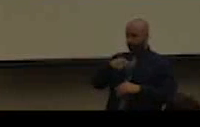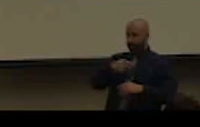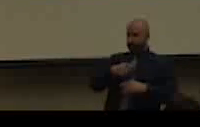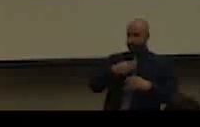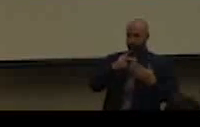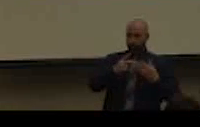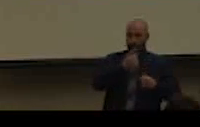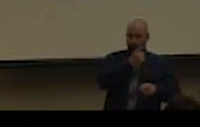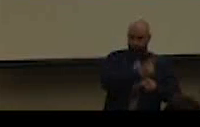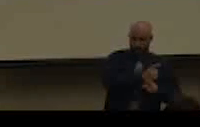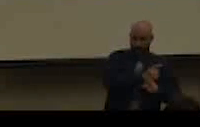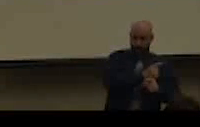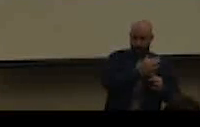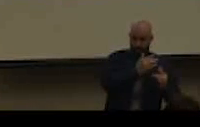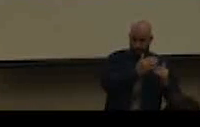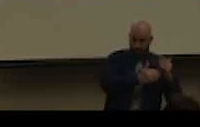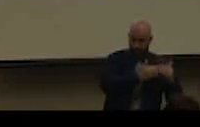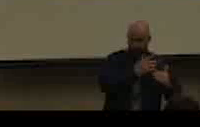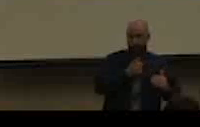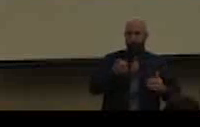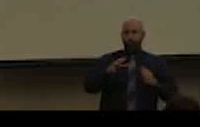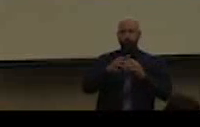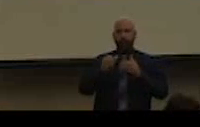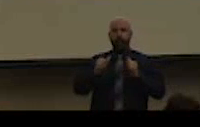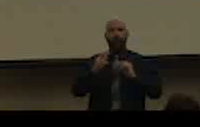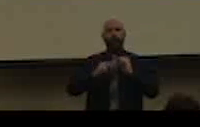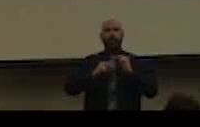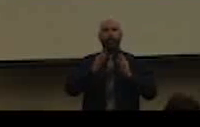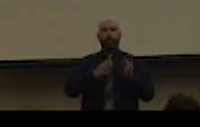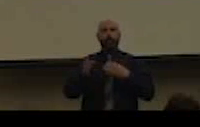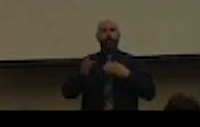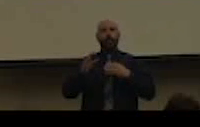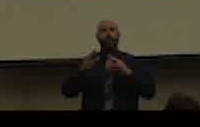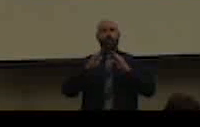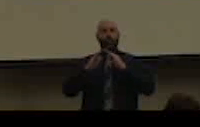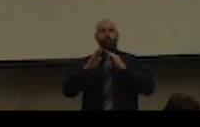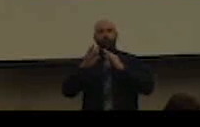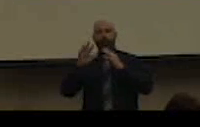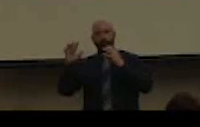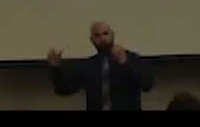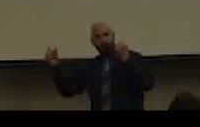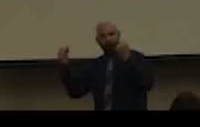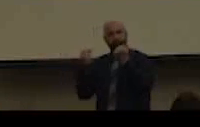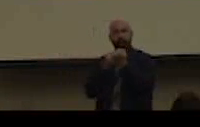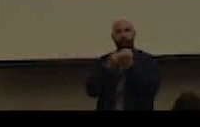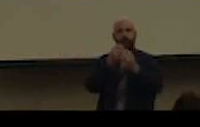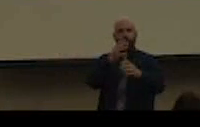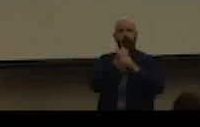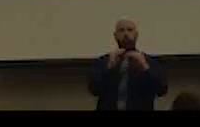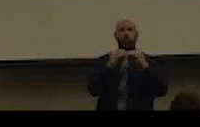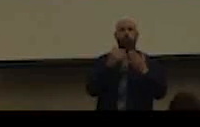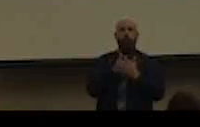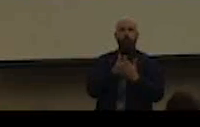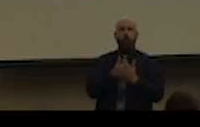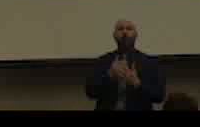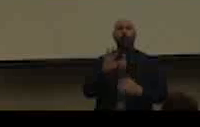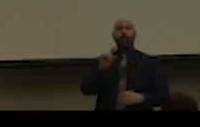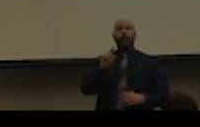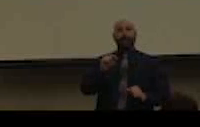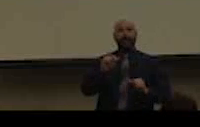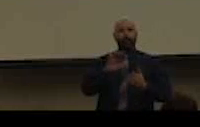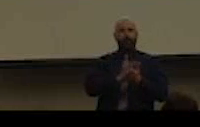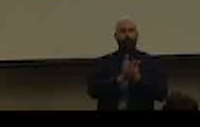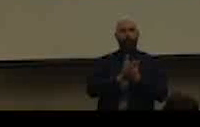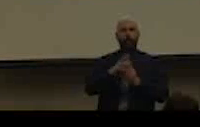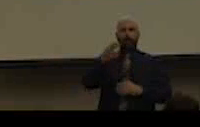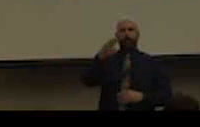that build a plan that a community rallies behind that helps it get more funding, but also can really become the hub that we always